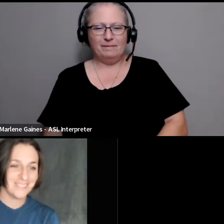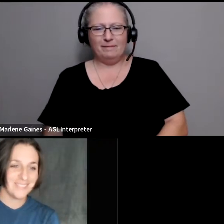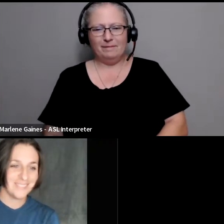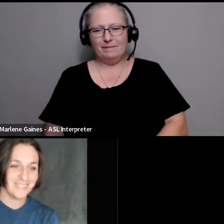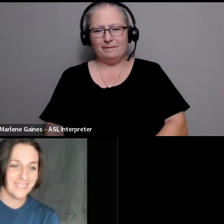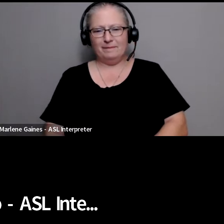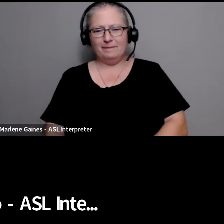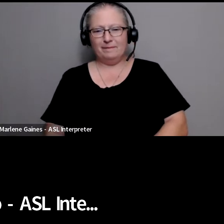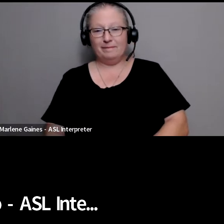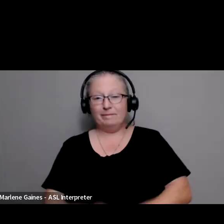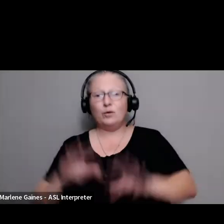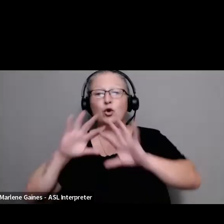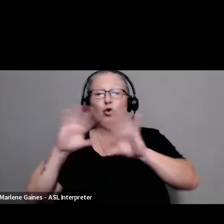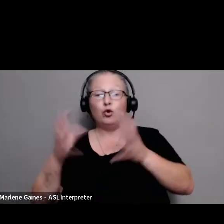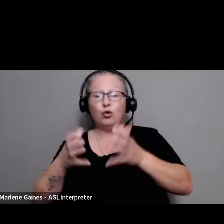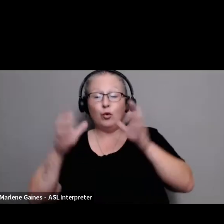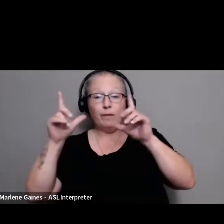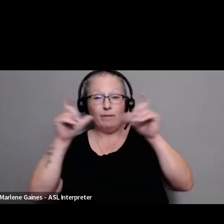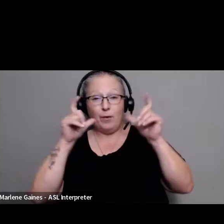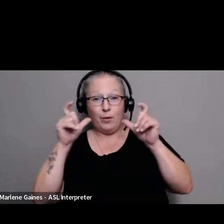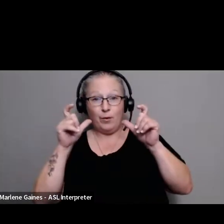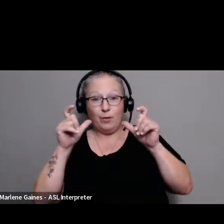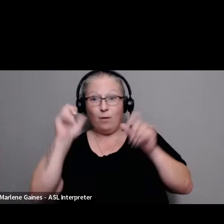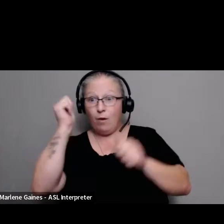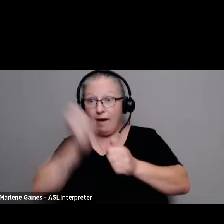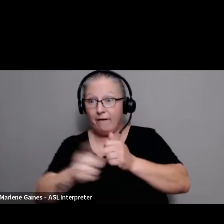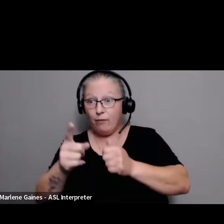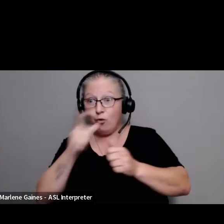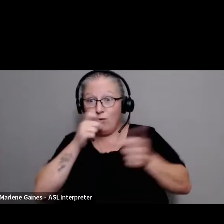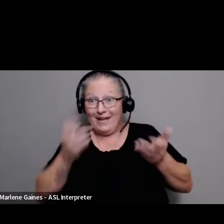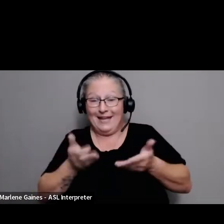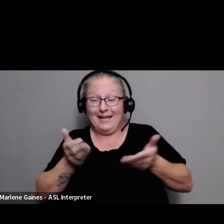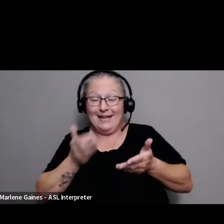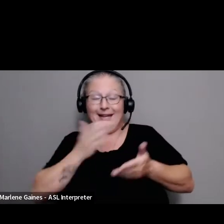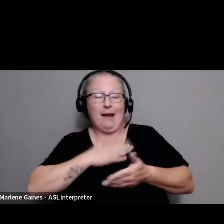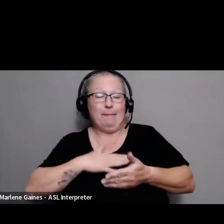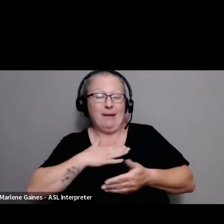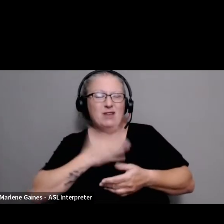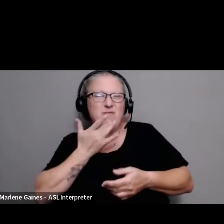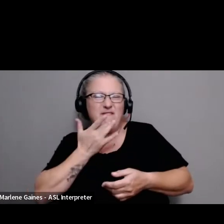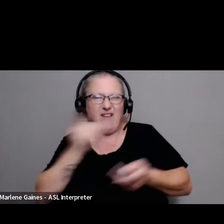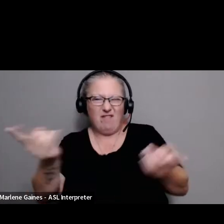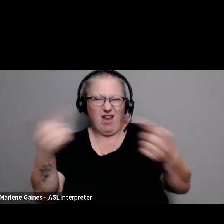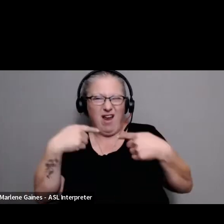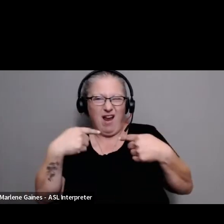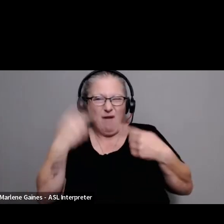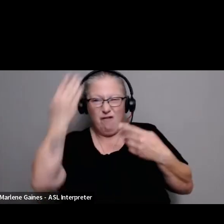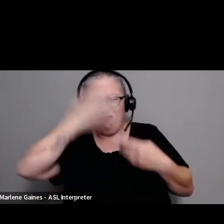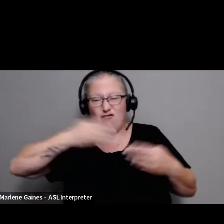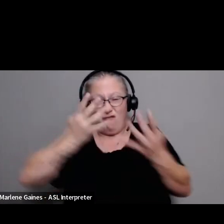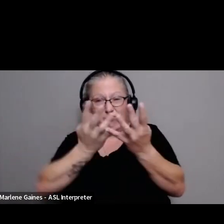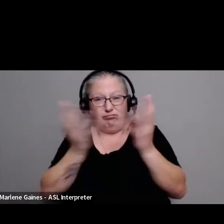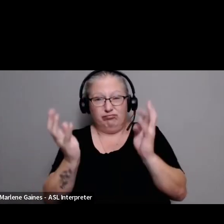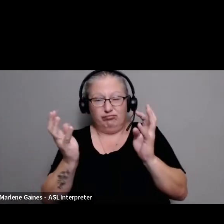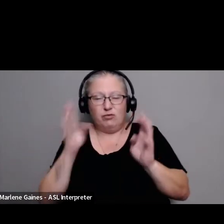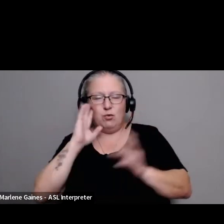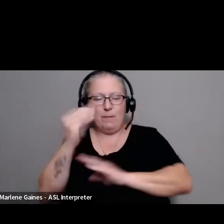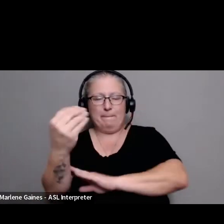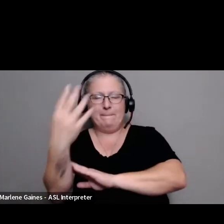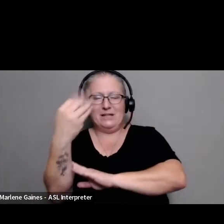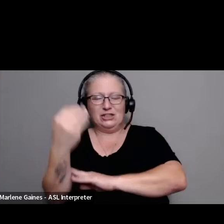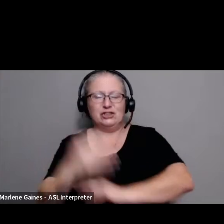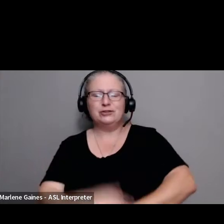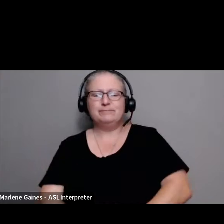Good. Group photo. So for all of you who are here, if you could do me a favor and come over here in front, and we're going to take a picture this way.